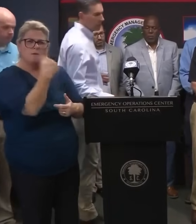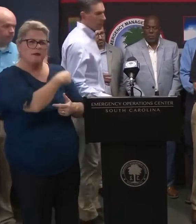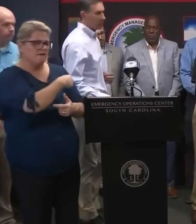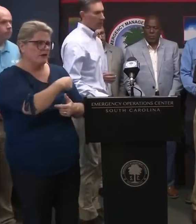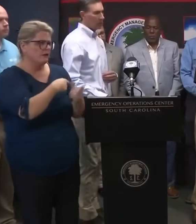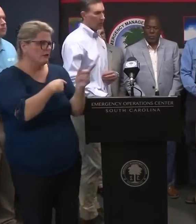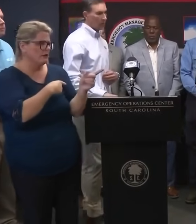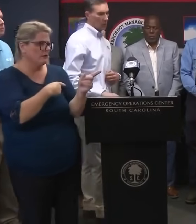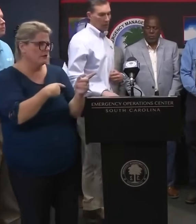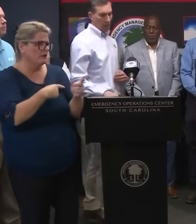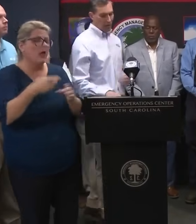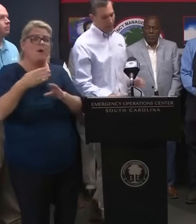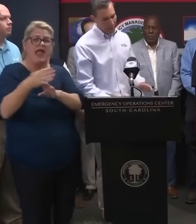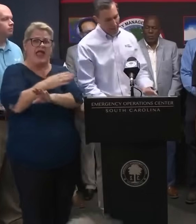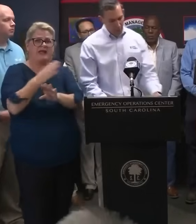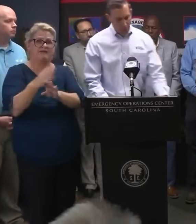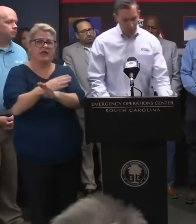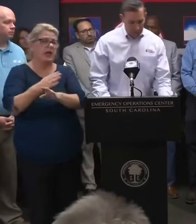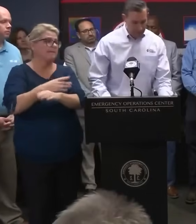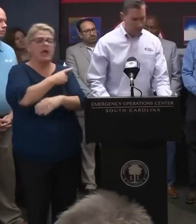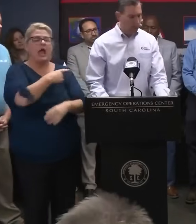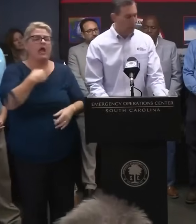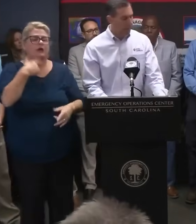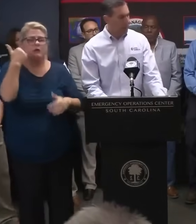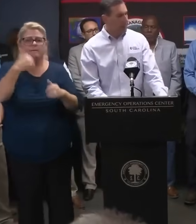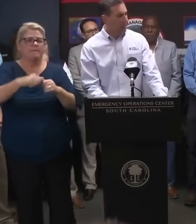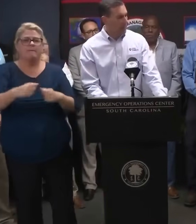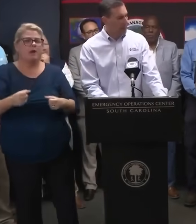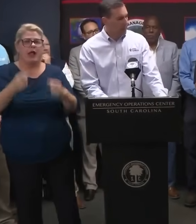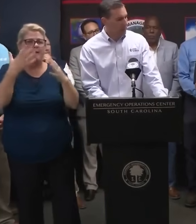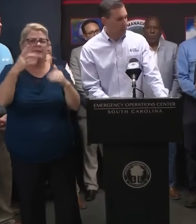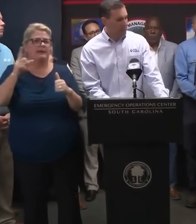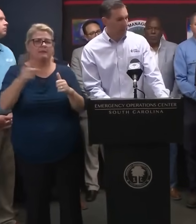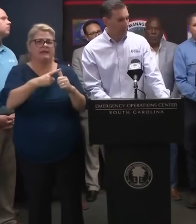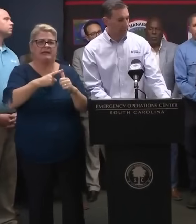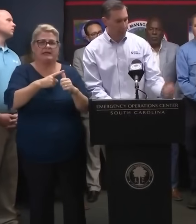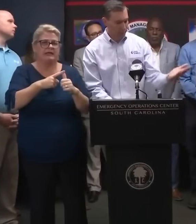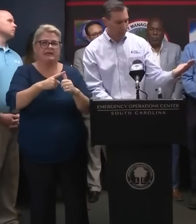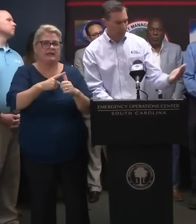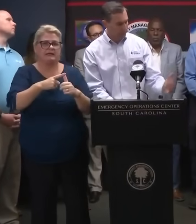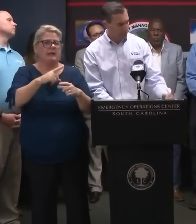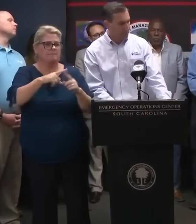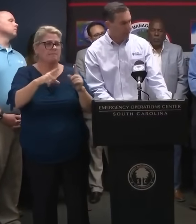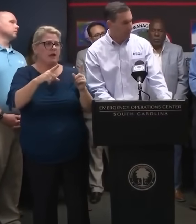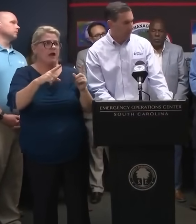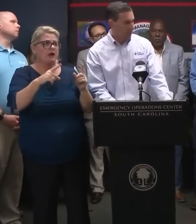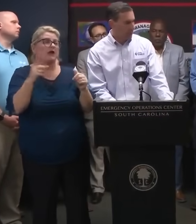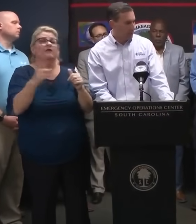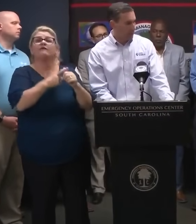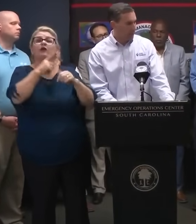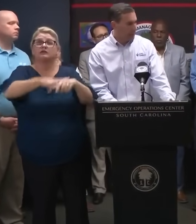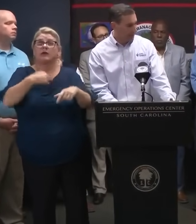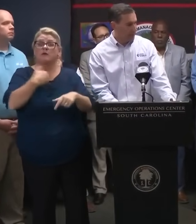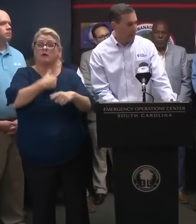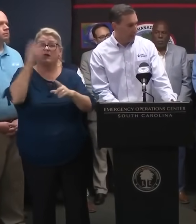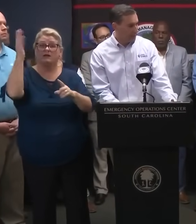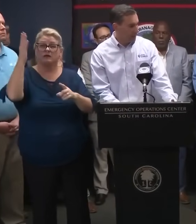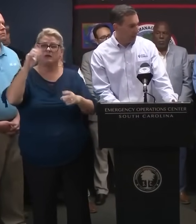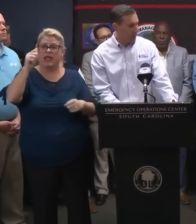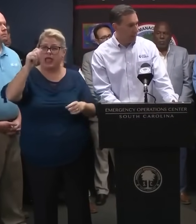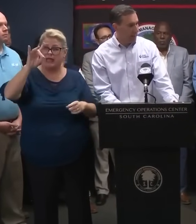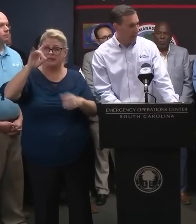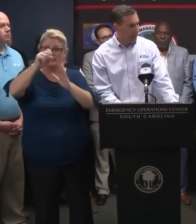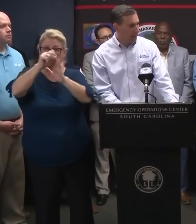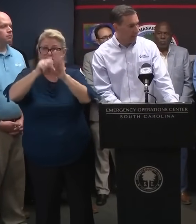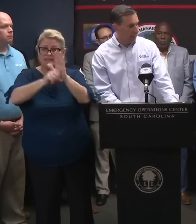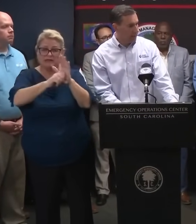But what was the pre-positioned ahead of time? I don't recall the exact number we had in the beginning, but I will say at the first media briefing we talked about 18 states all